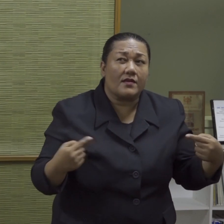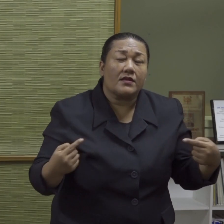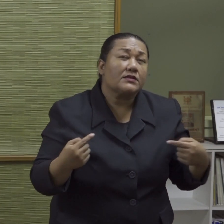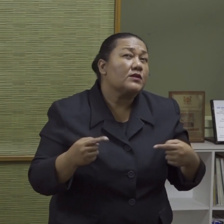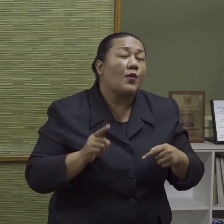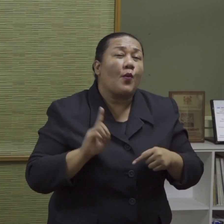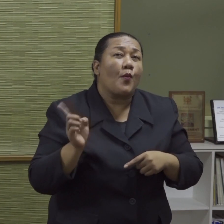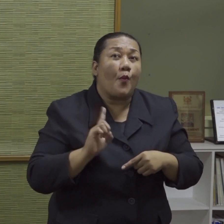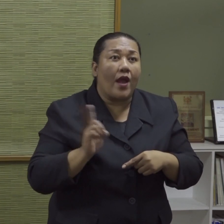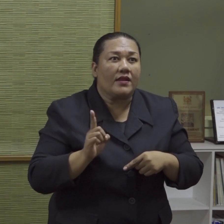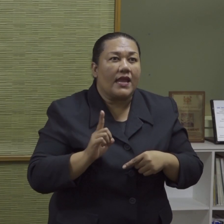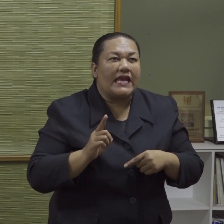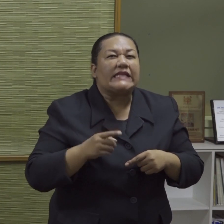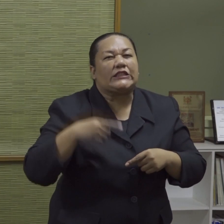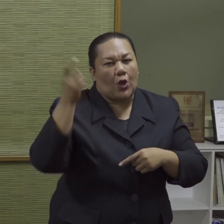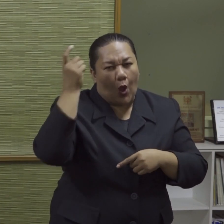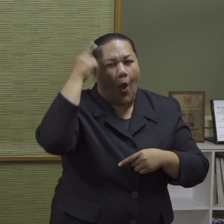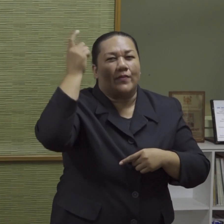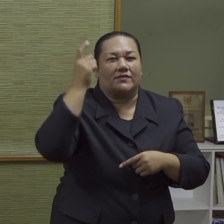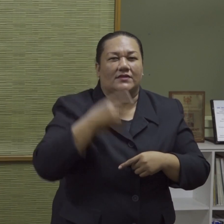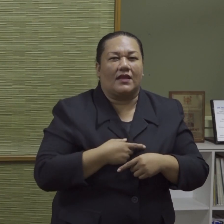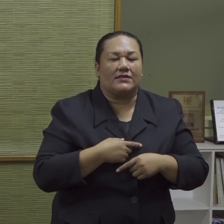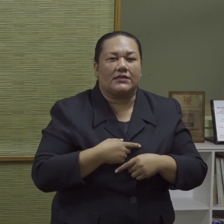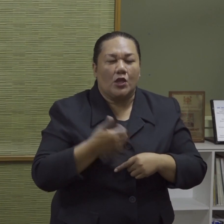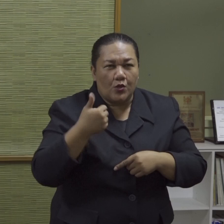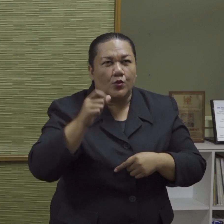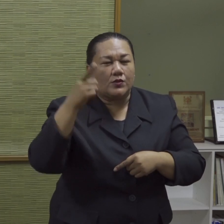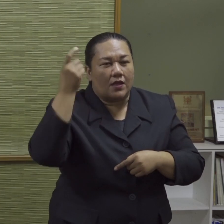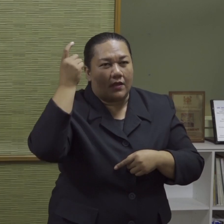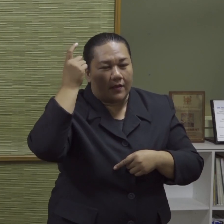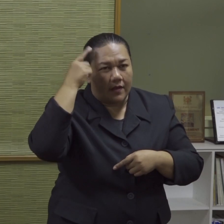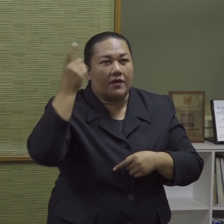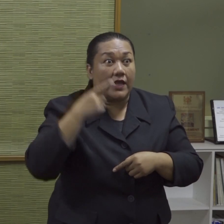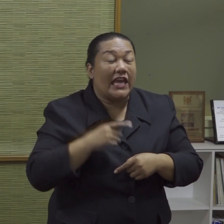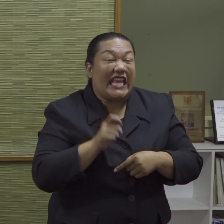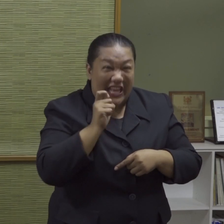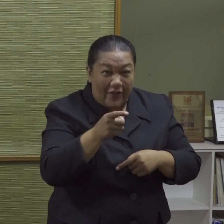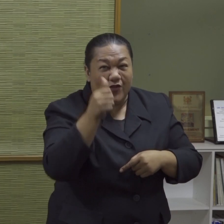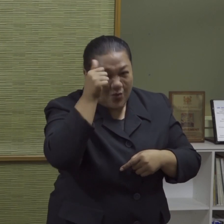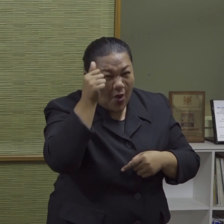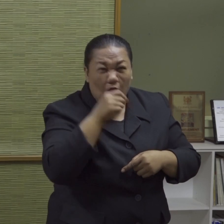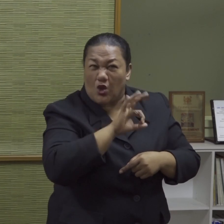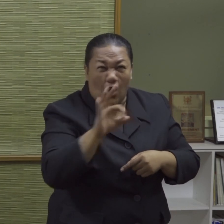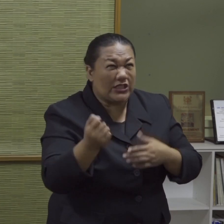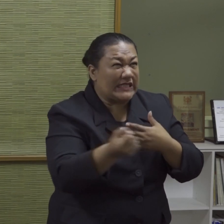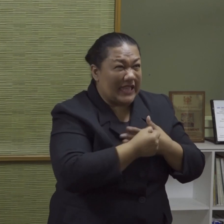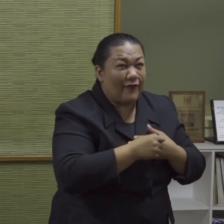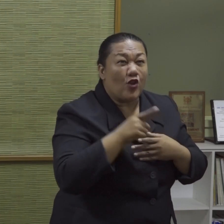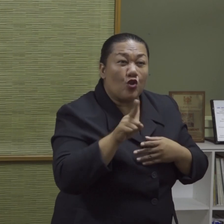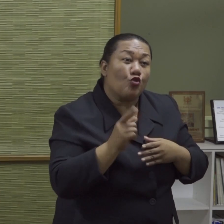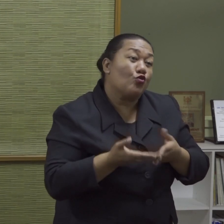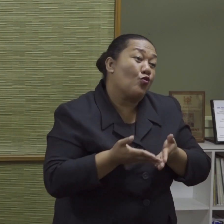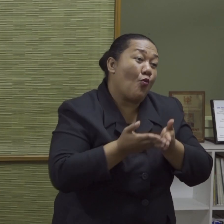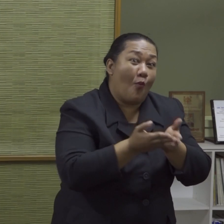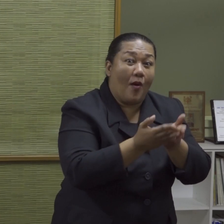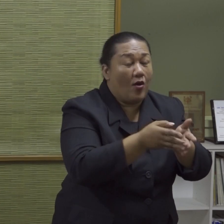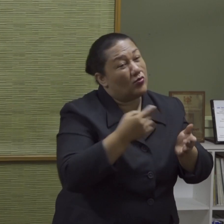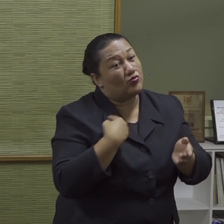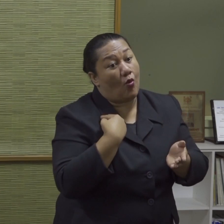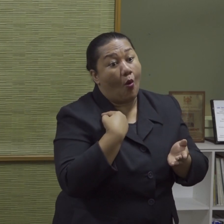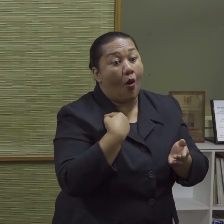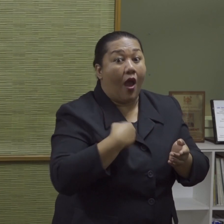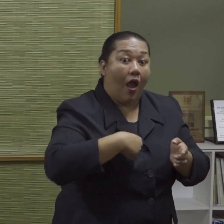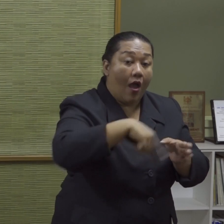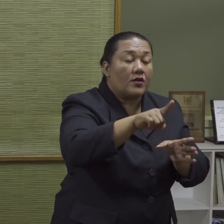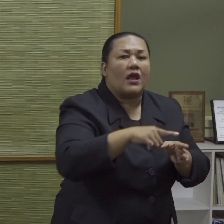it's common sense. If need be that you see it's no longer safe for you to go out, please refrain from doing so.